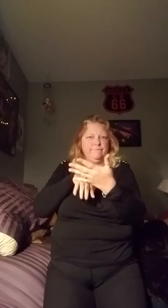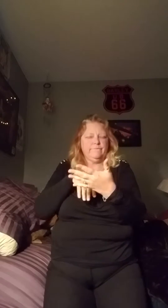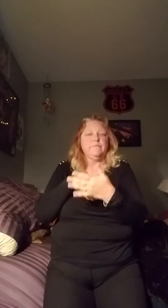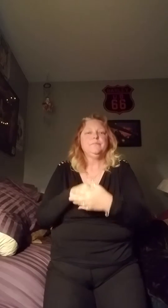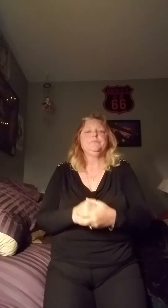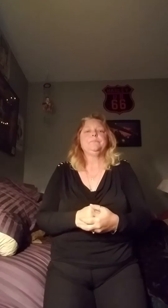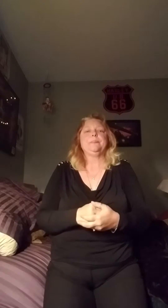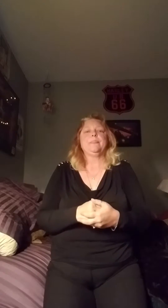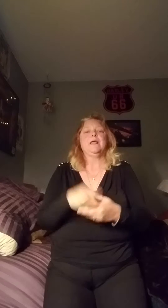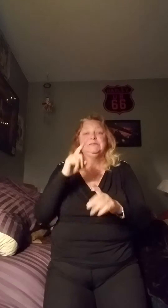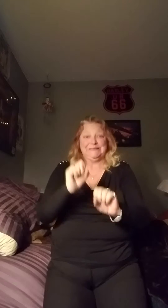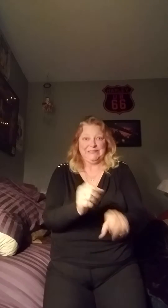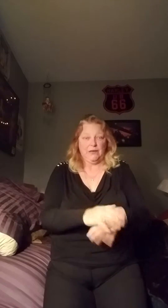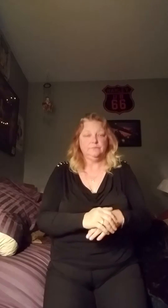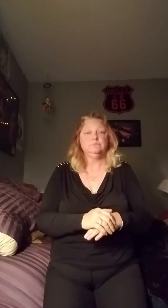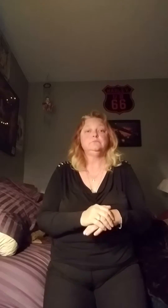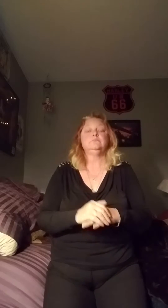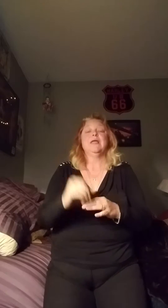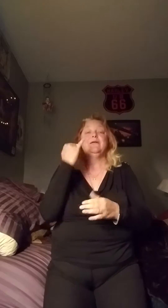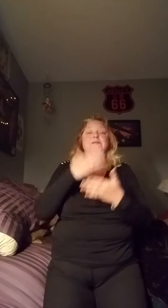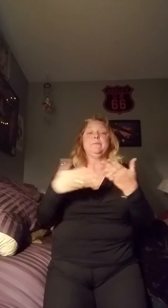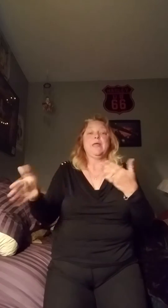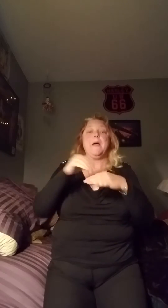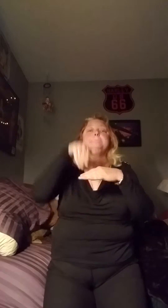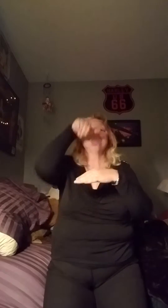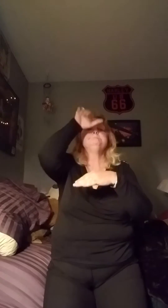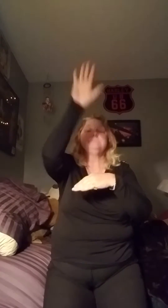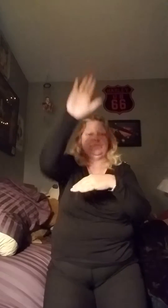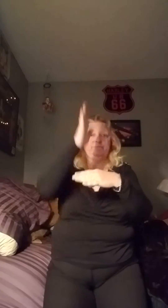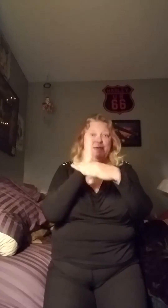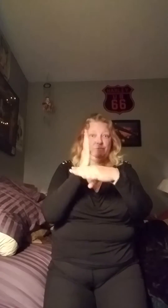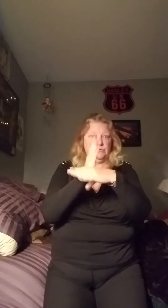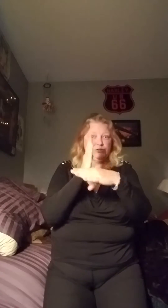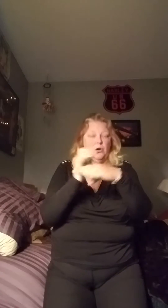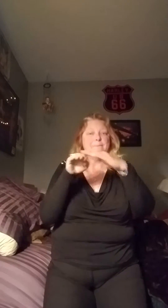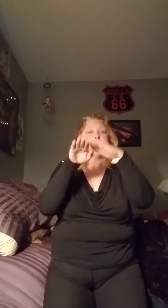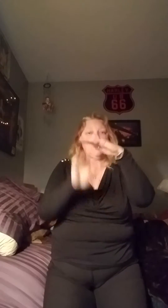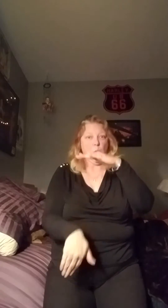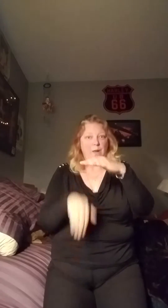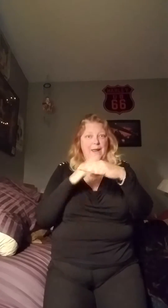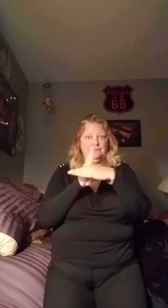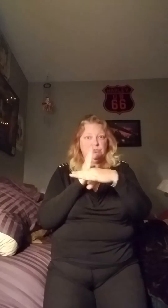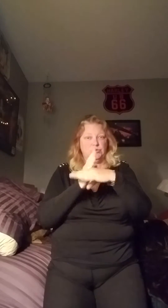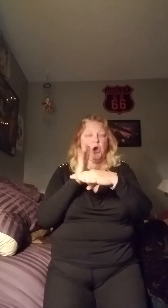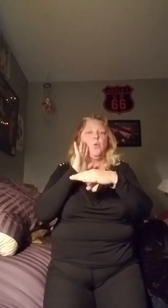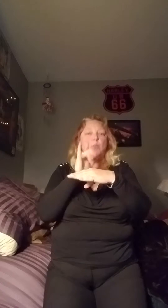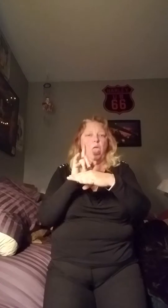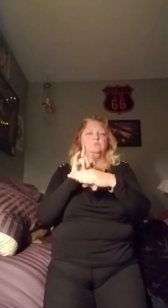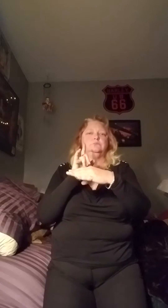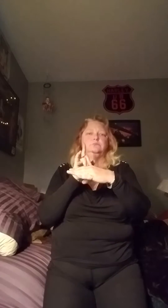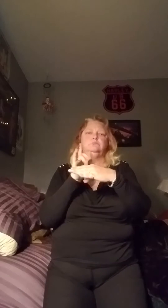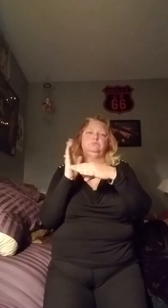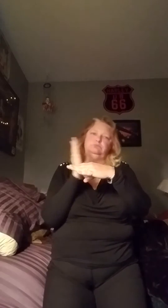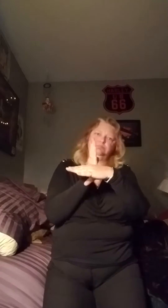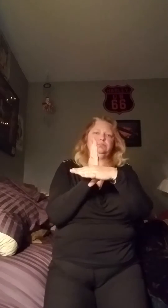Statistically, if something is above average or below average, it's going to trend towards average, just because that's